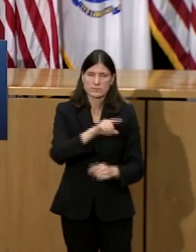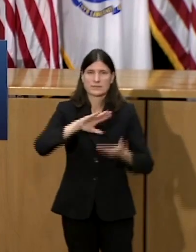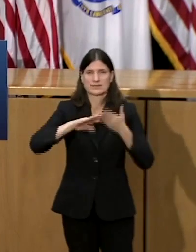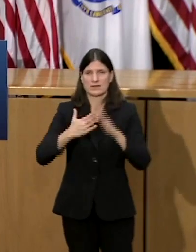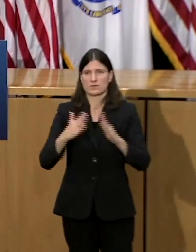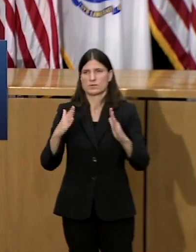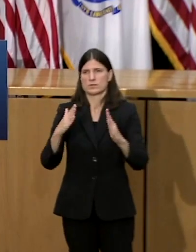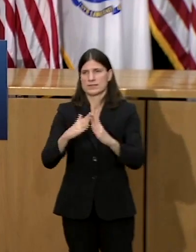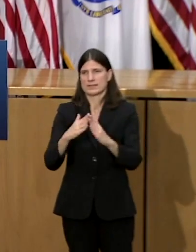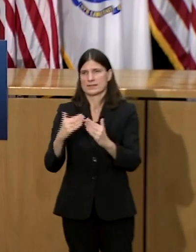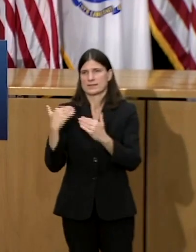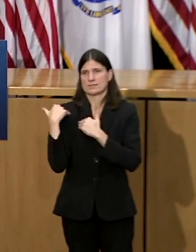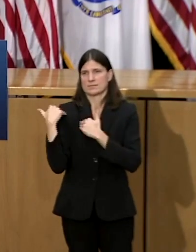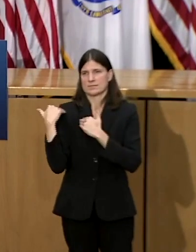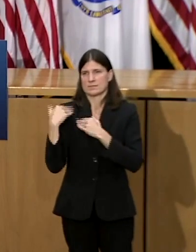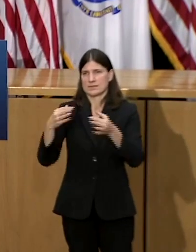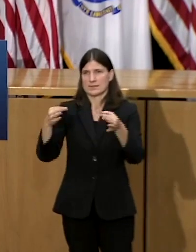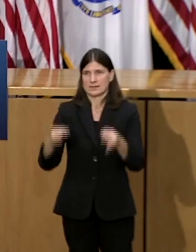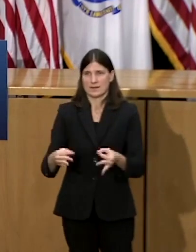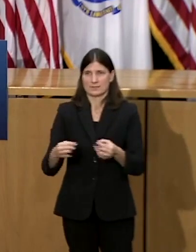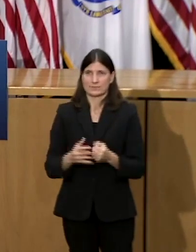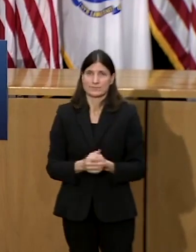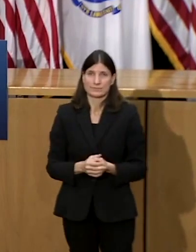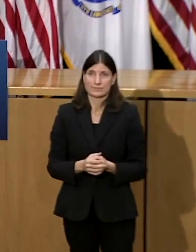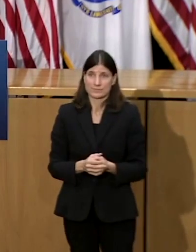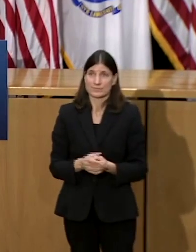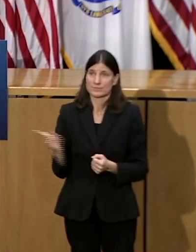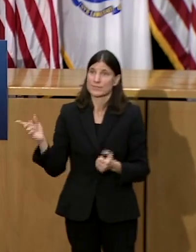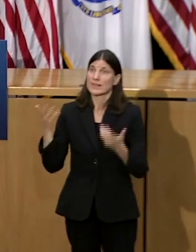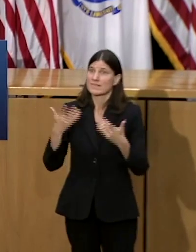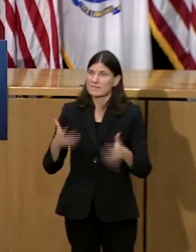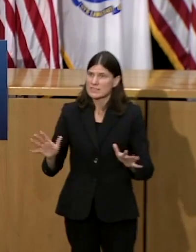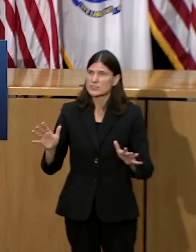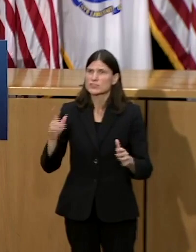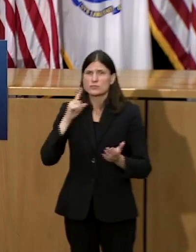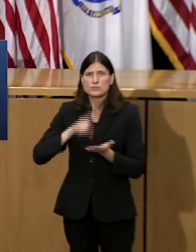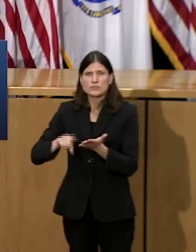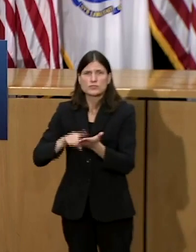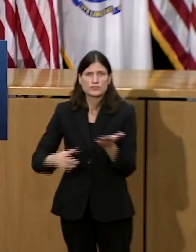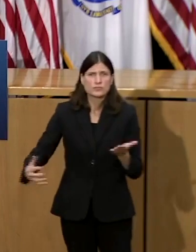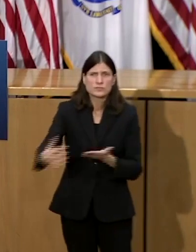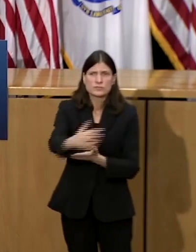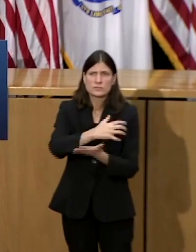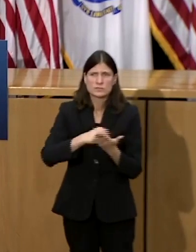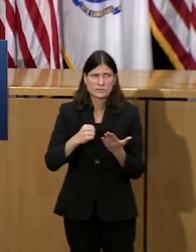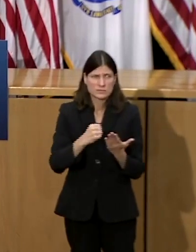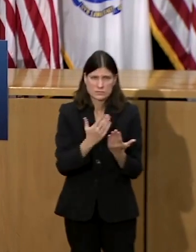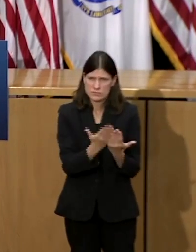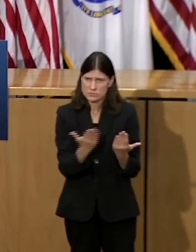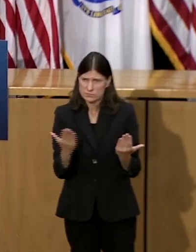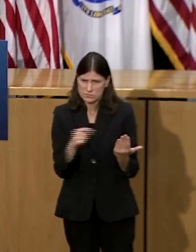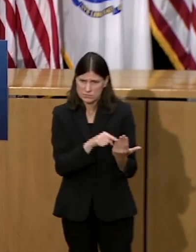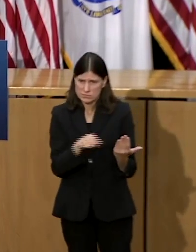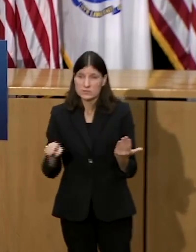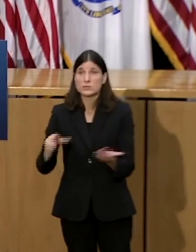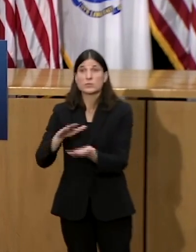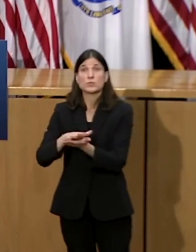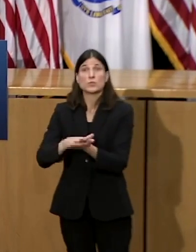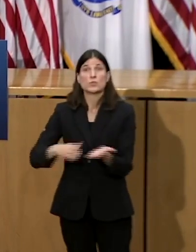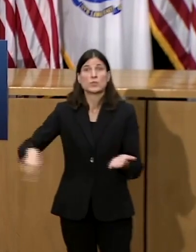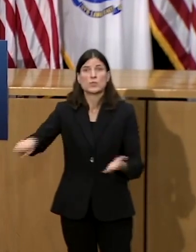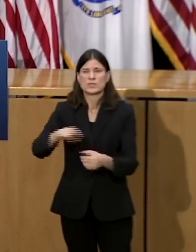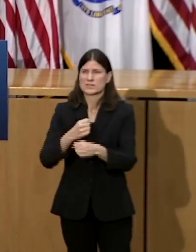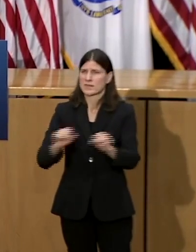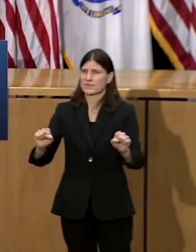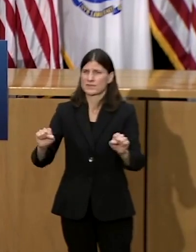example based on a growing body of evidence that says that schools are not spreaders. And in some cases, there's even data that suggests that